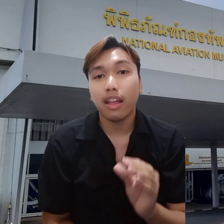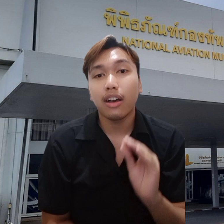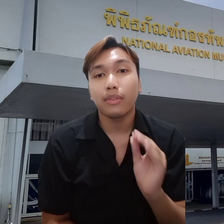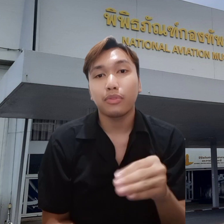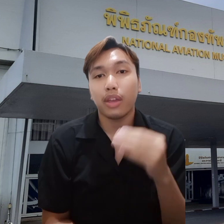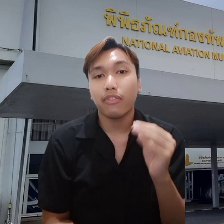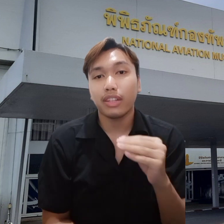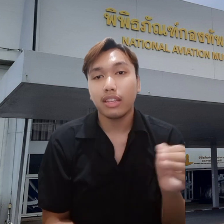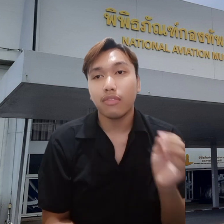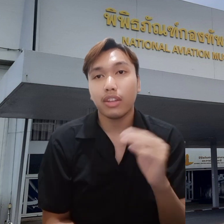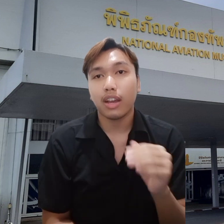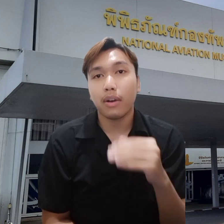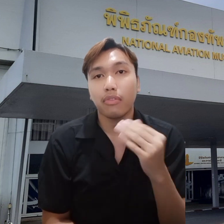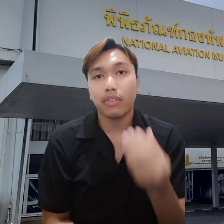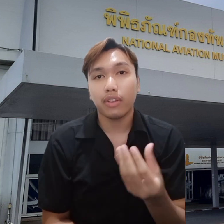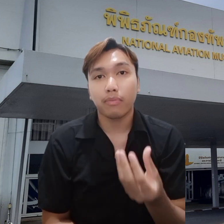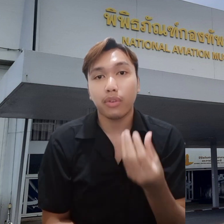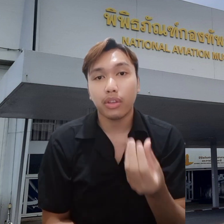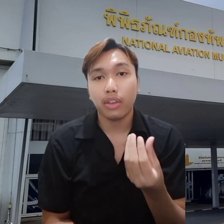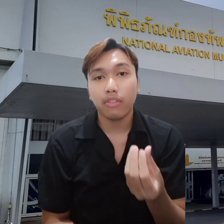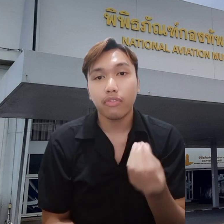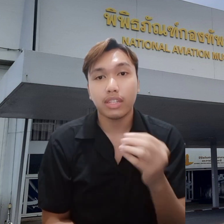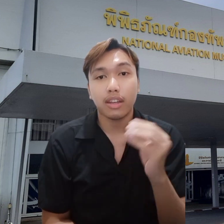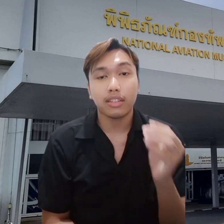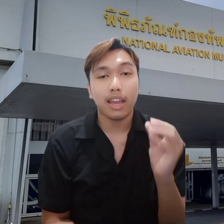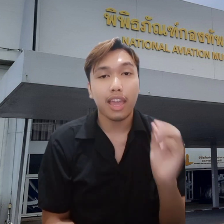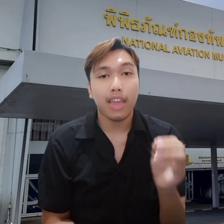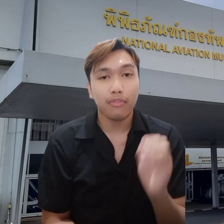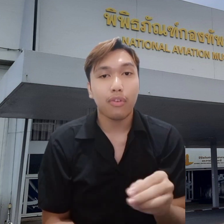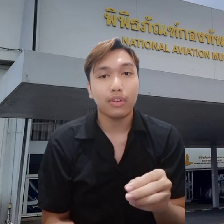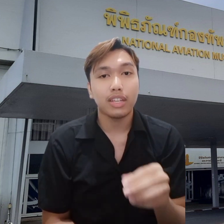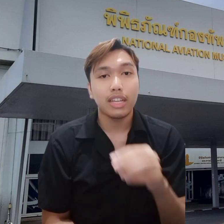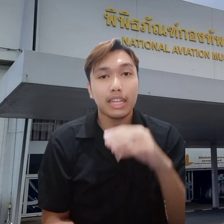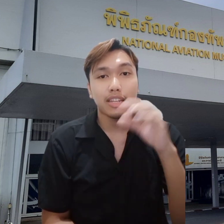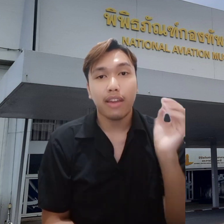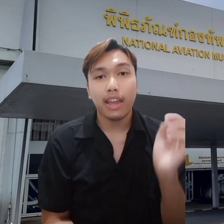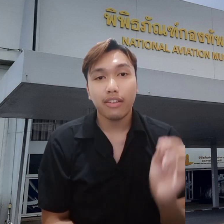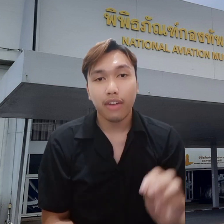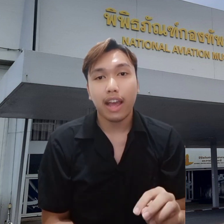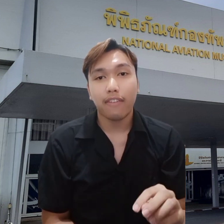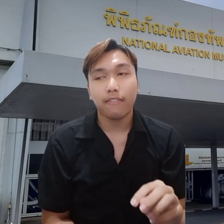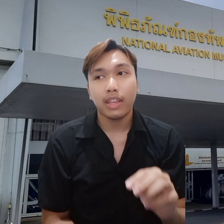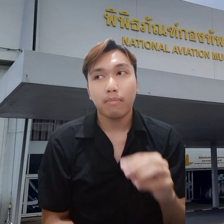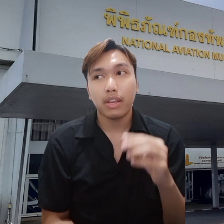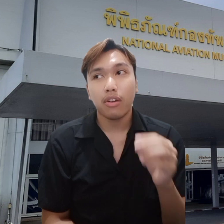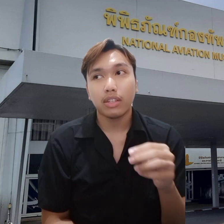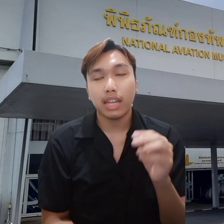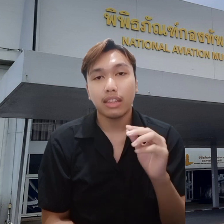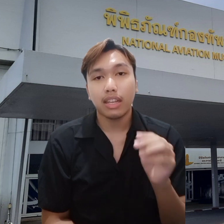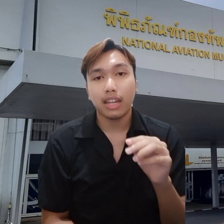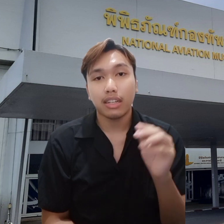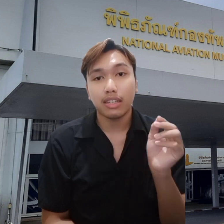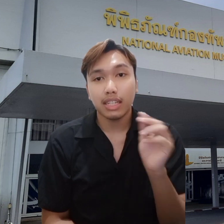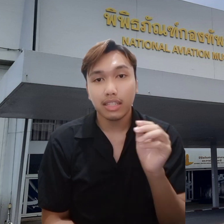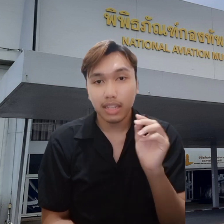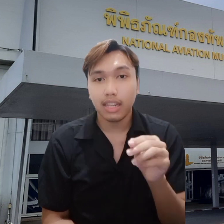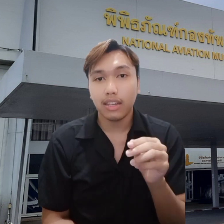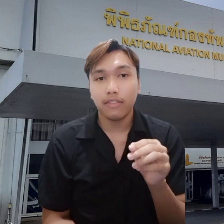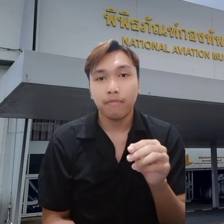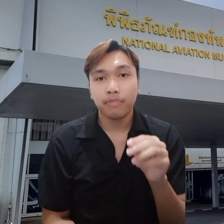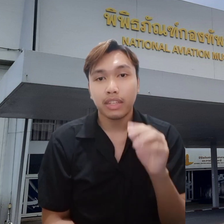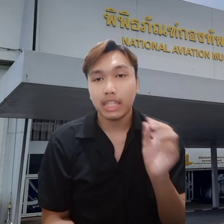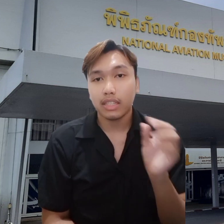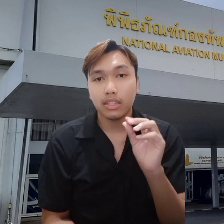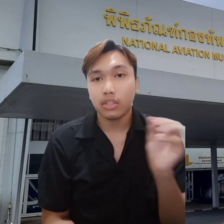I love to everything with about it Royal with the Thai airport in the aircraft because I think that this